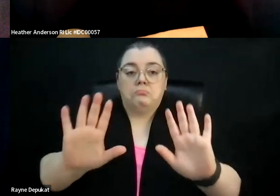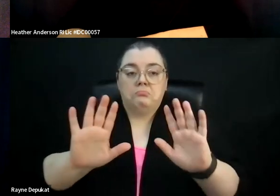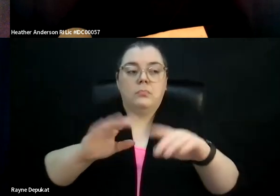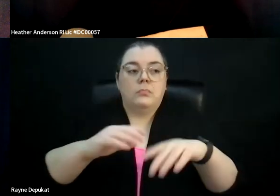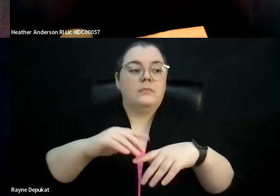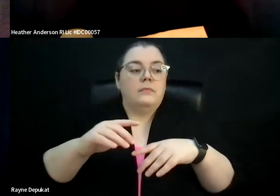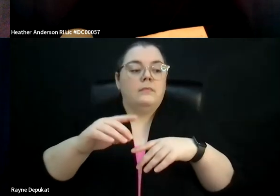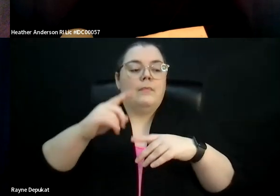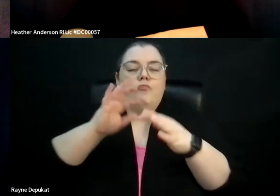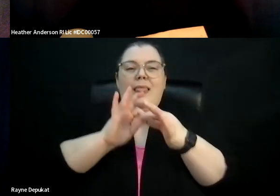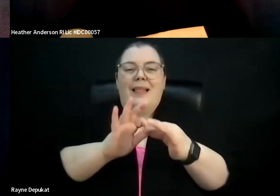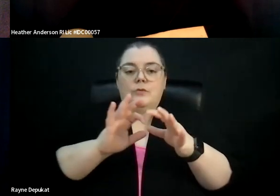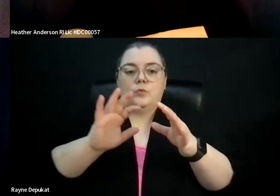All right.